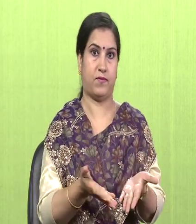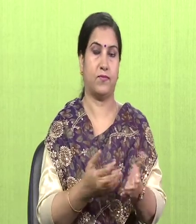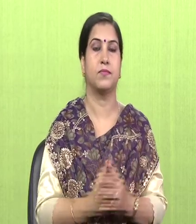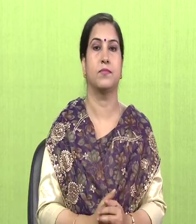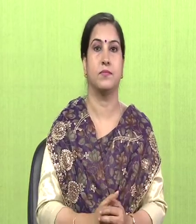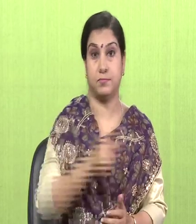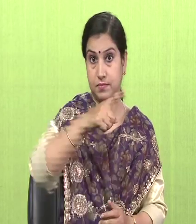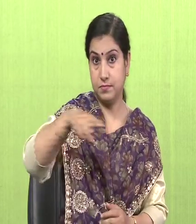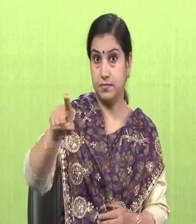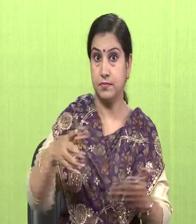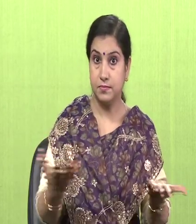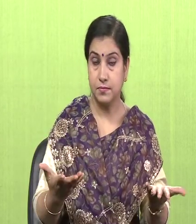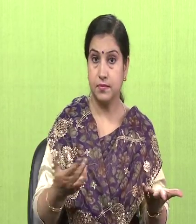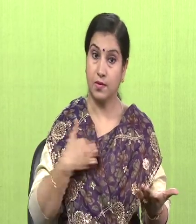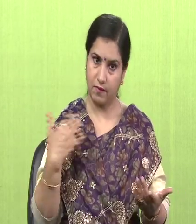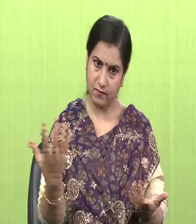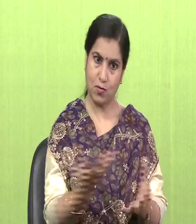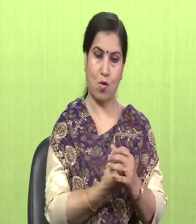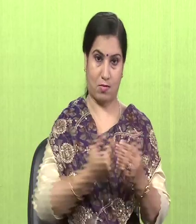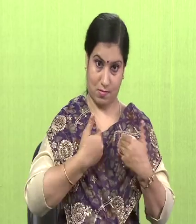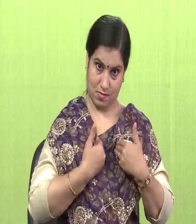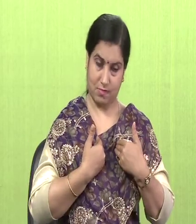Yes, we are the biggest democracy in the world.